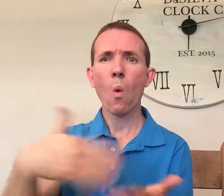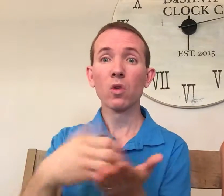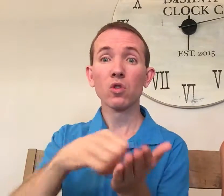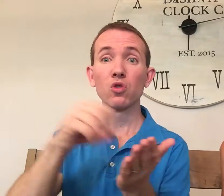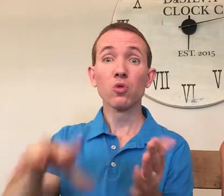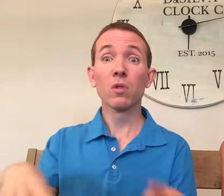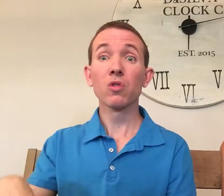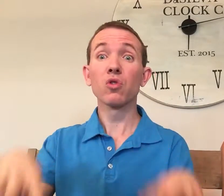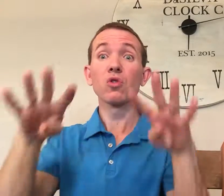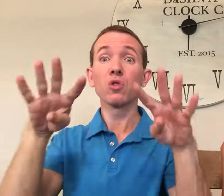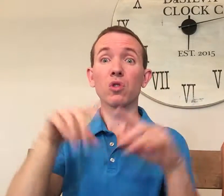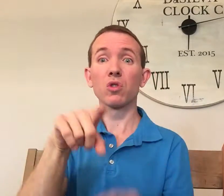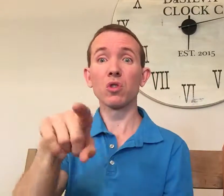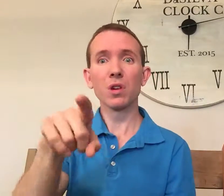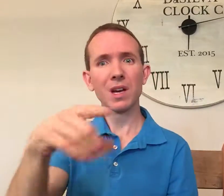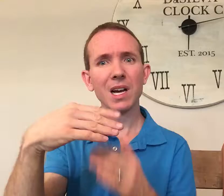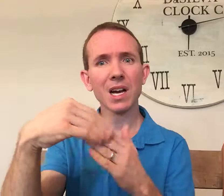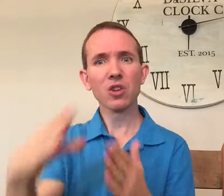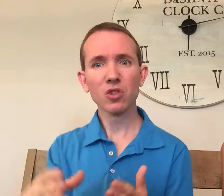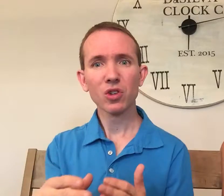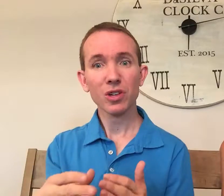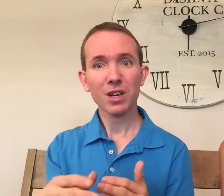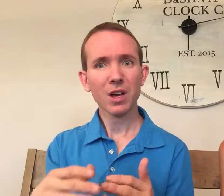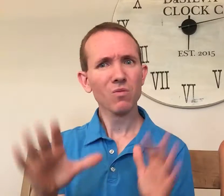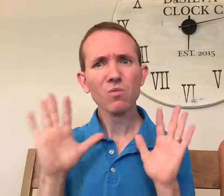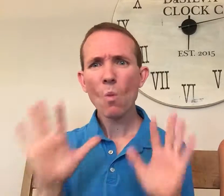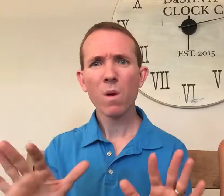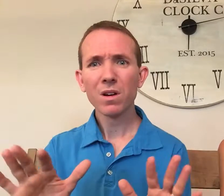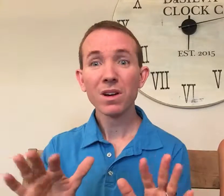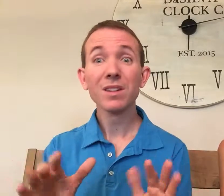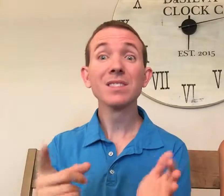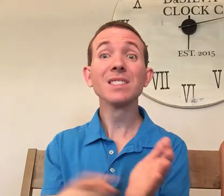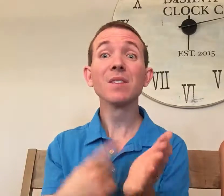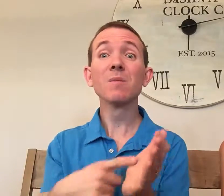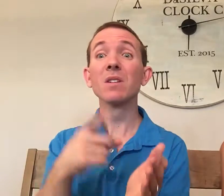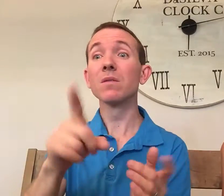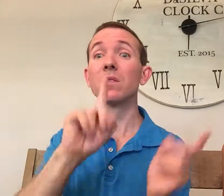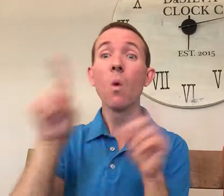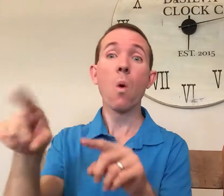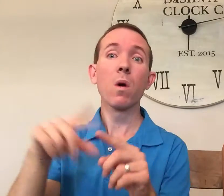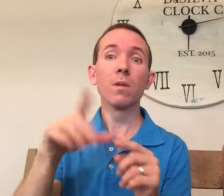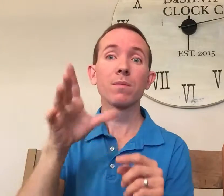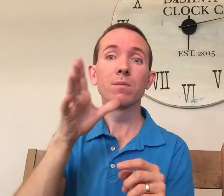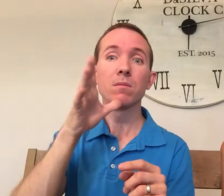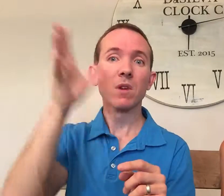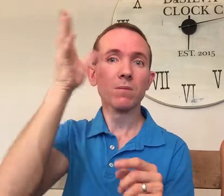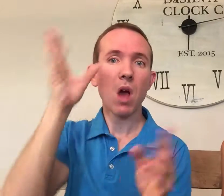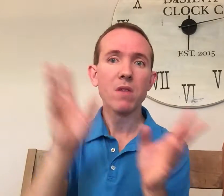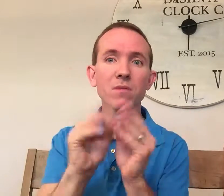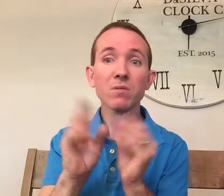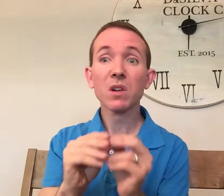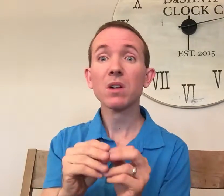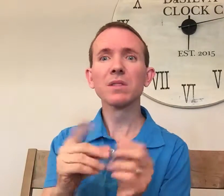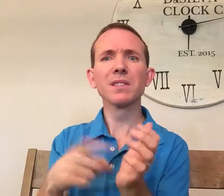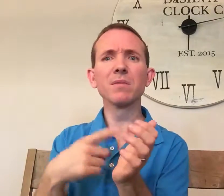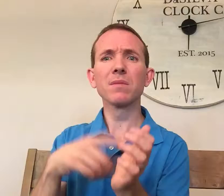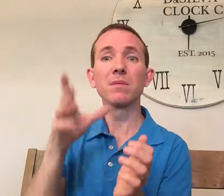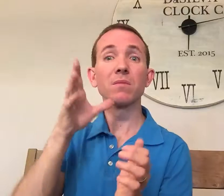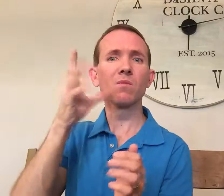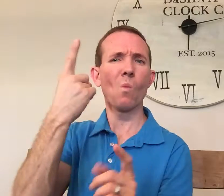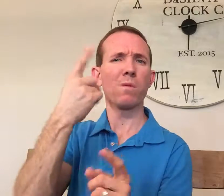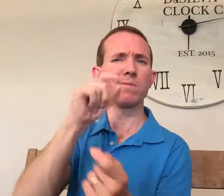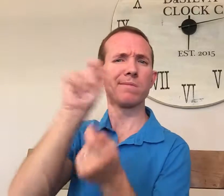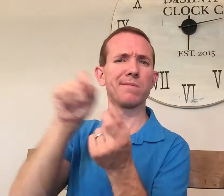second grade teacher and all the students look up to you as a leader. That's awesome. You